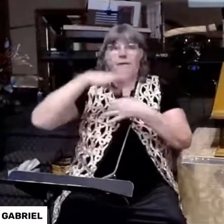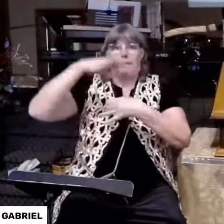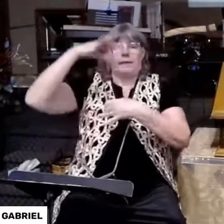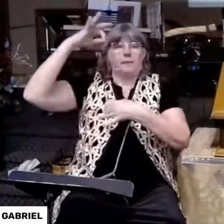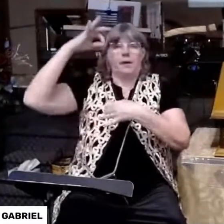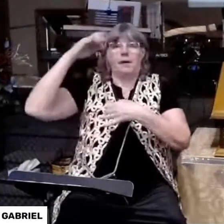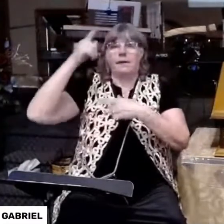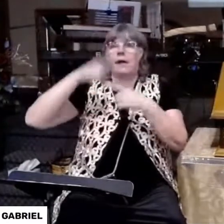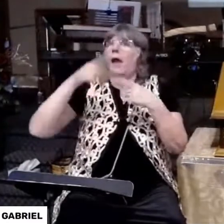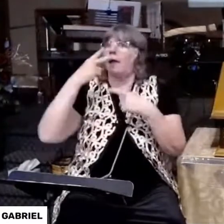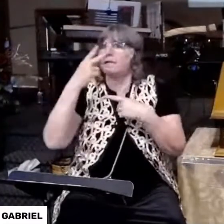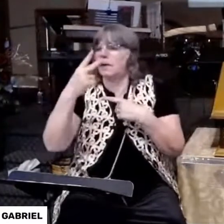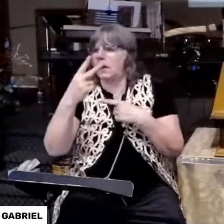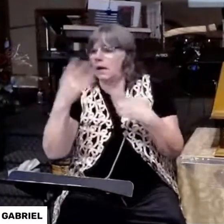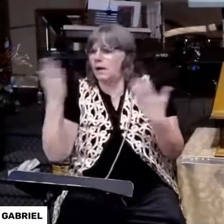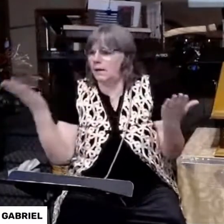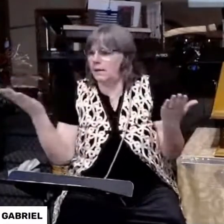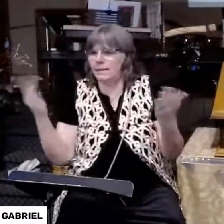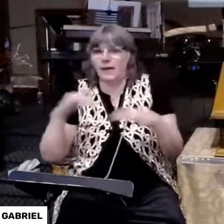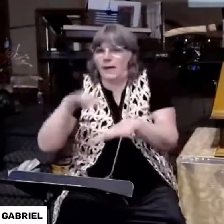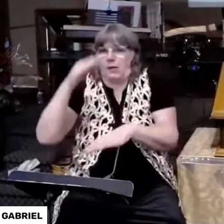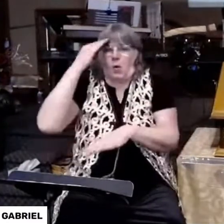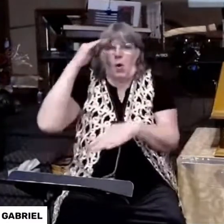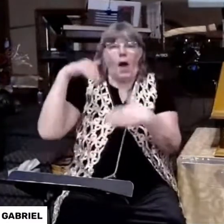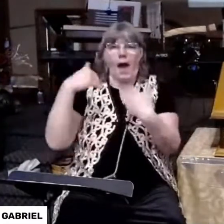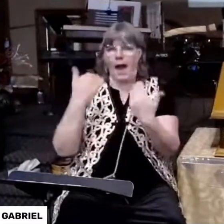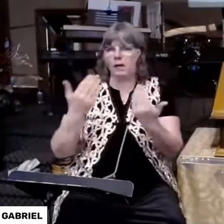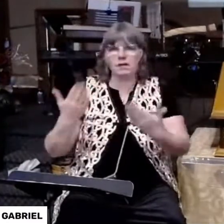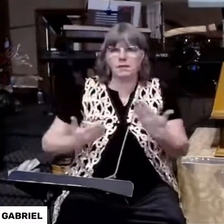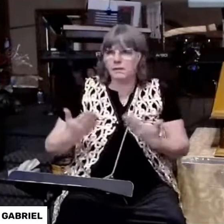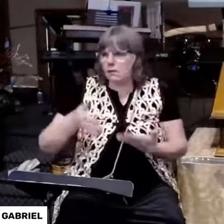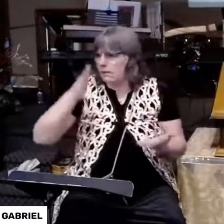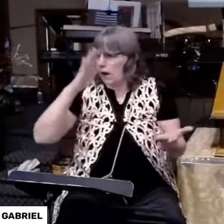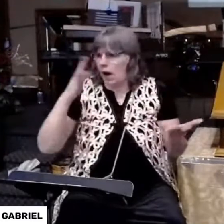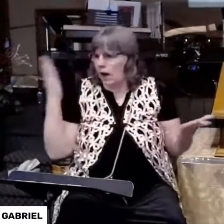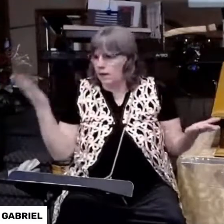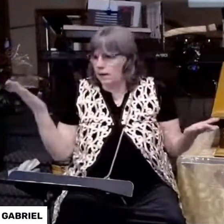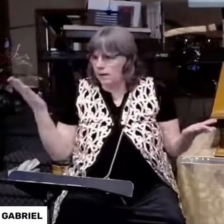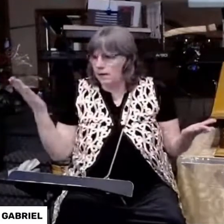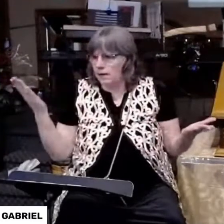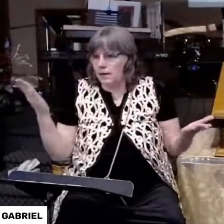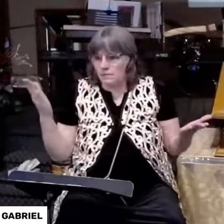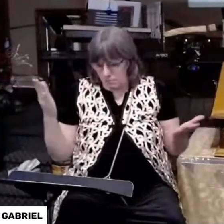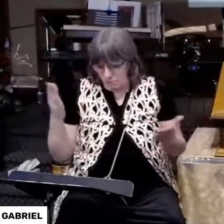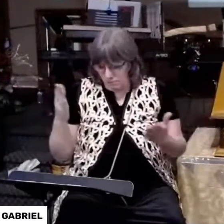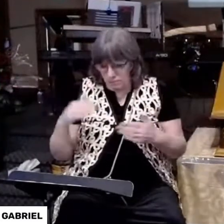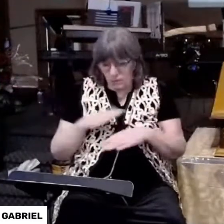them. They didn't know. They had no clue.